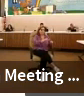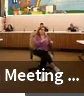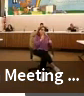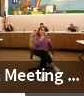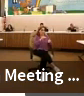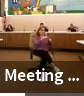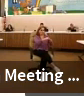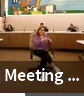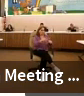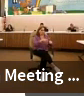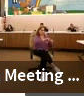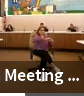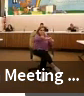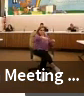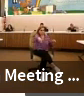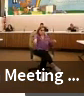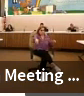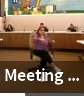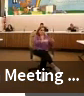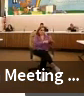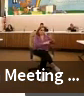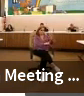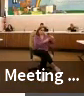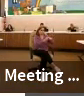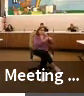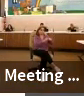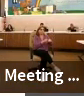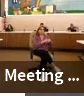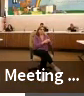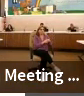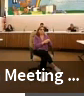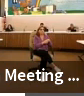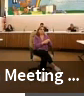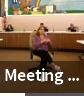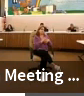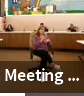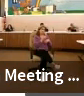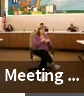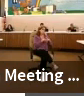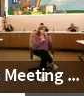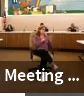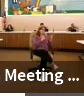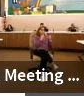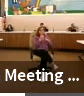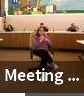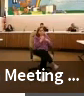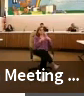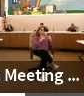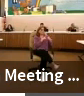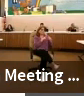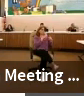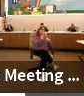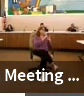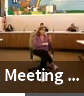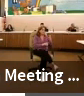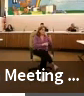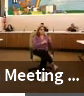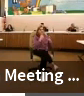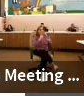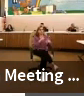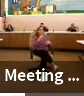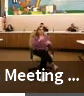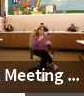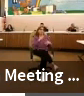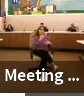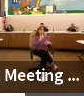I know Fred probably would like to speak, but if there's any questions for me regarding any of the site design components, I would be more than happy to discuss. Where